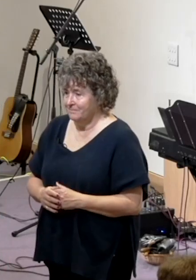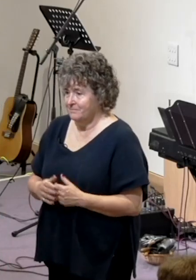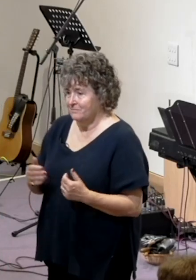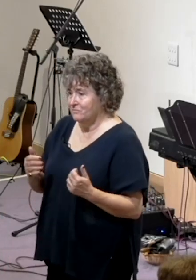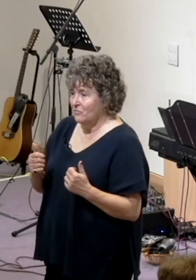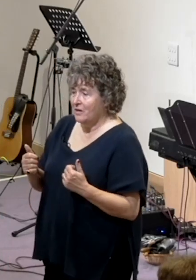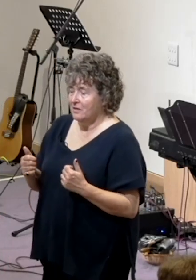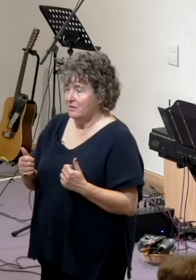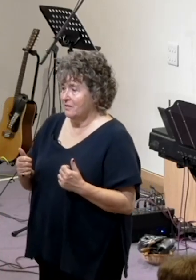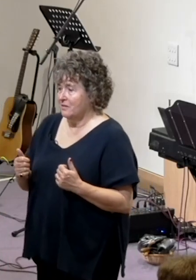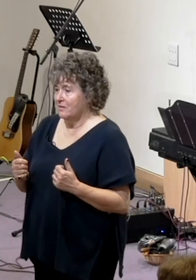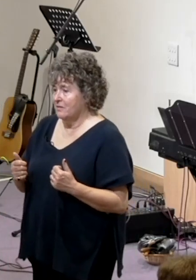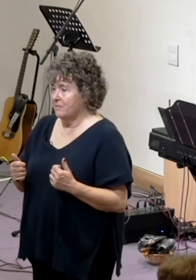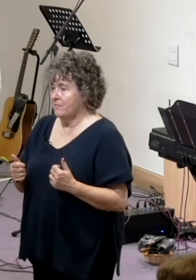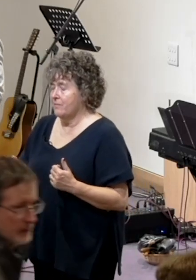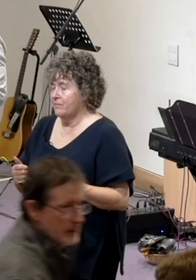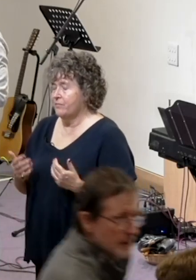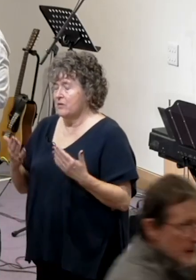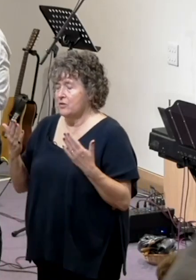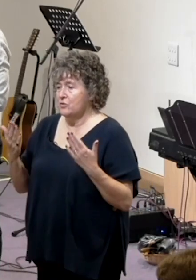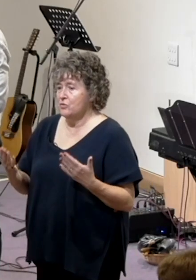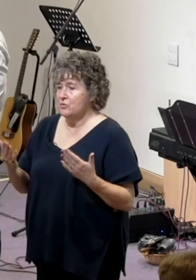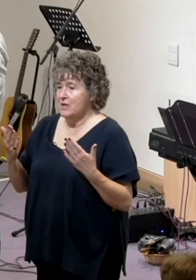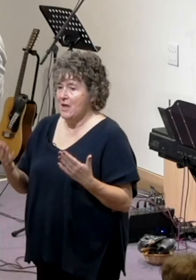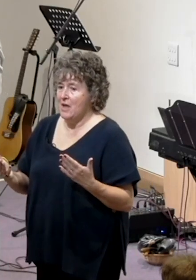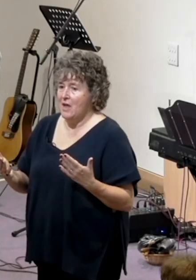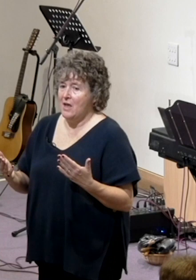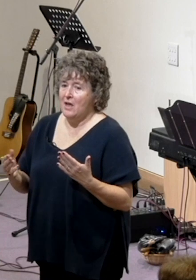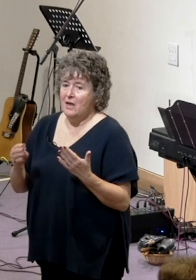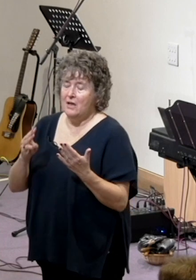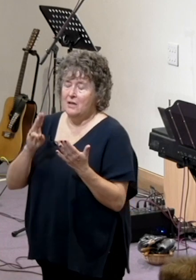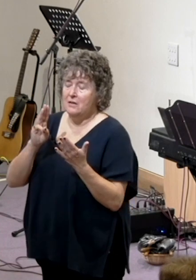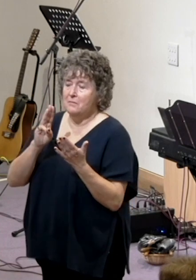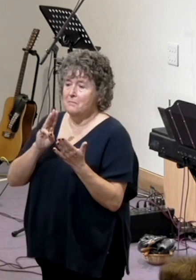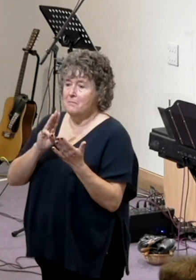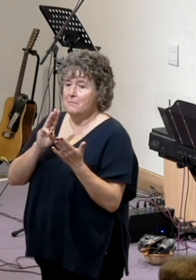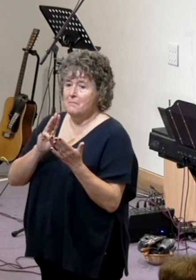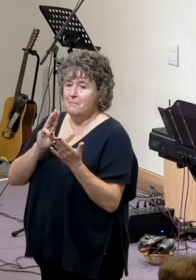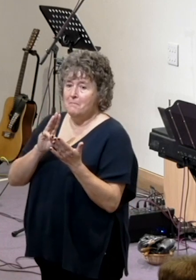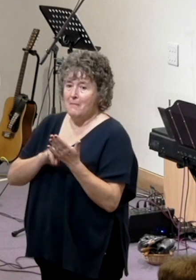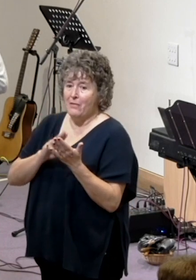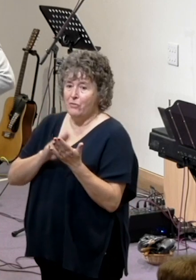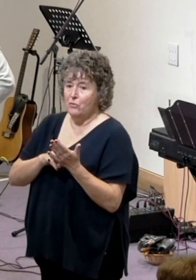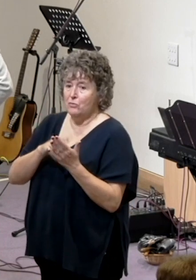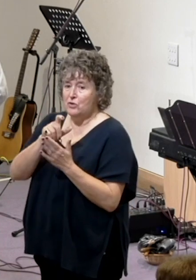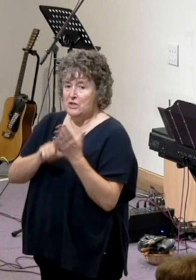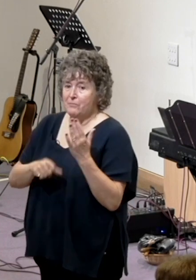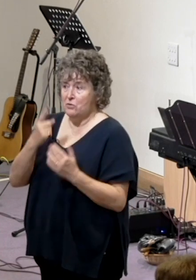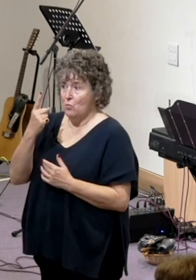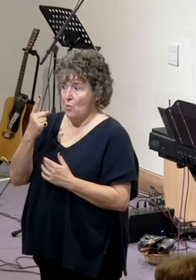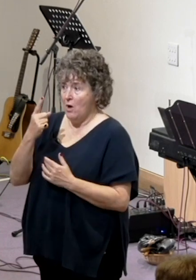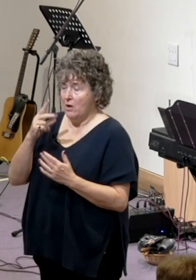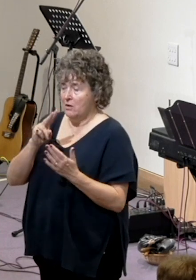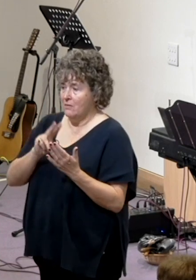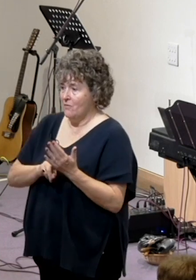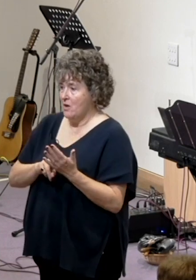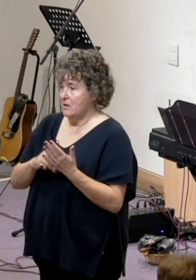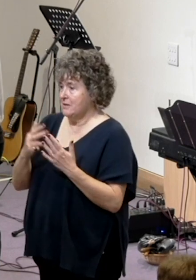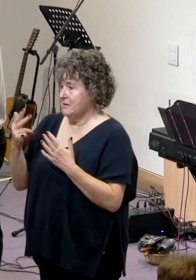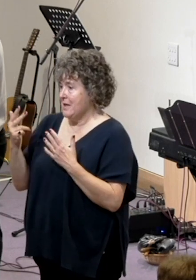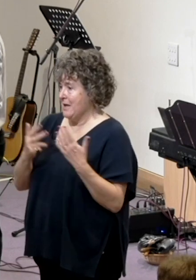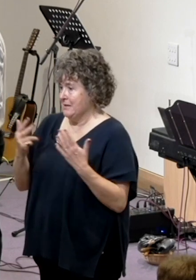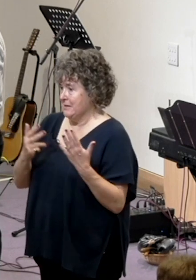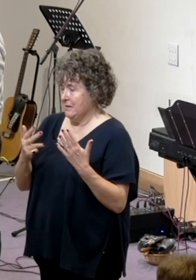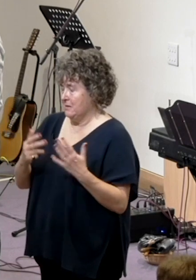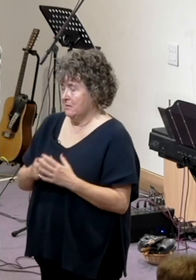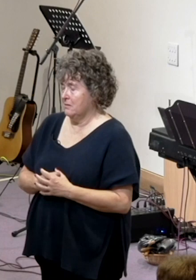Right, so today we're going to read from Matthew's Gospel, chapter 1. I'm going to start reading at verse